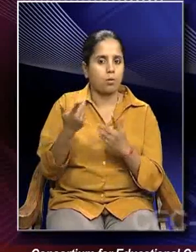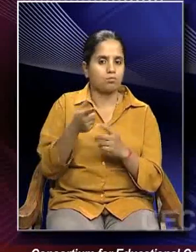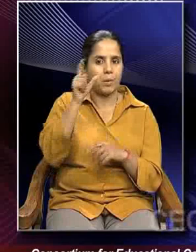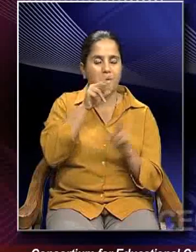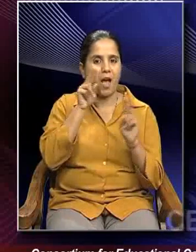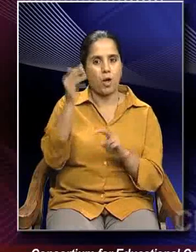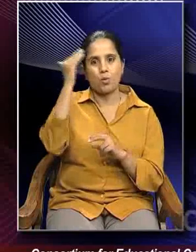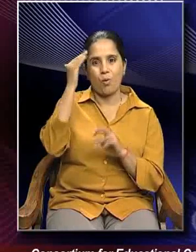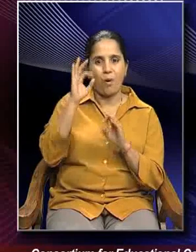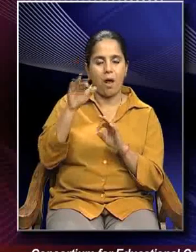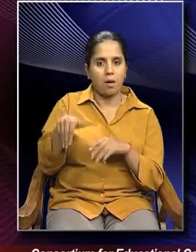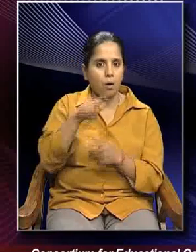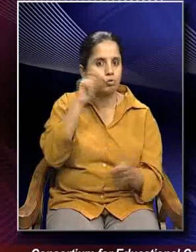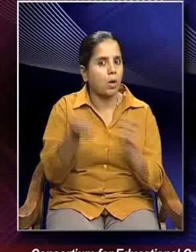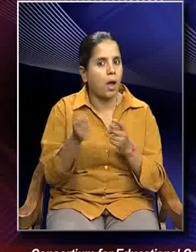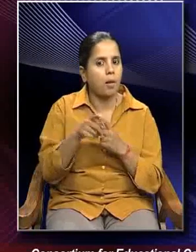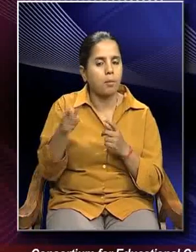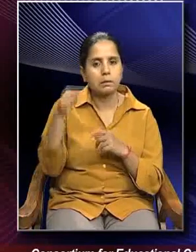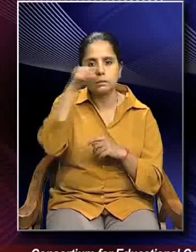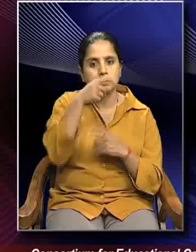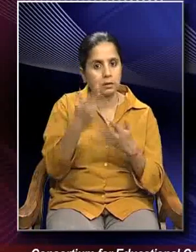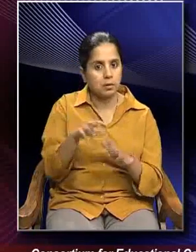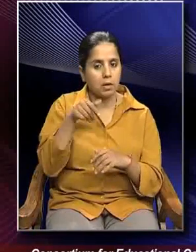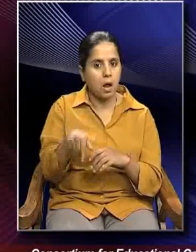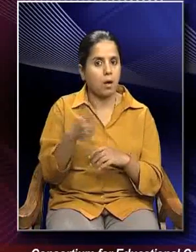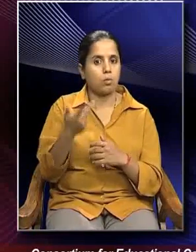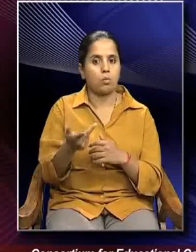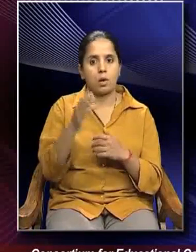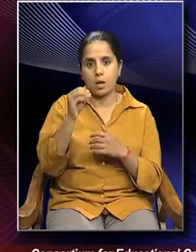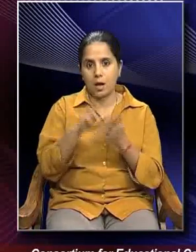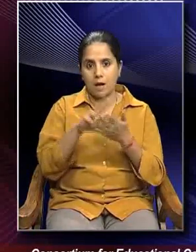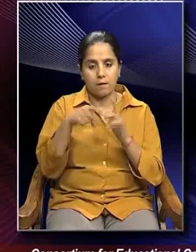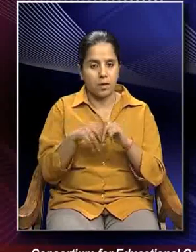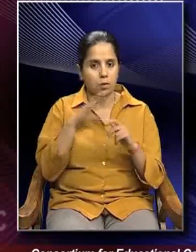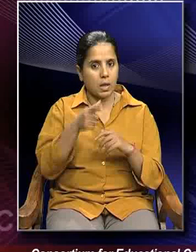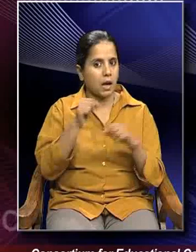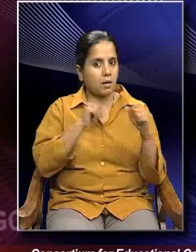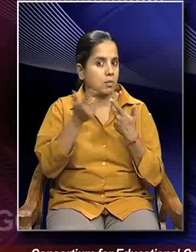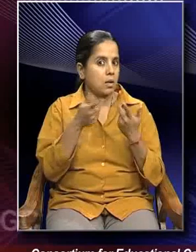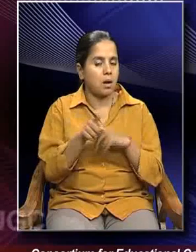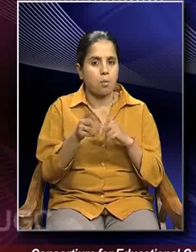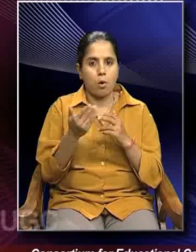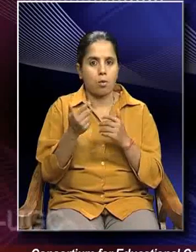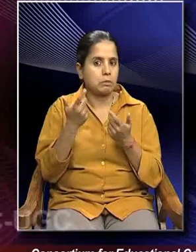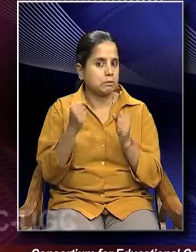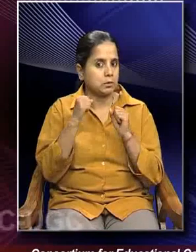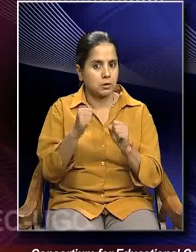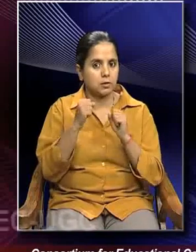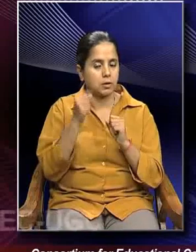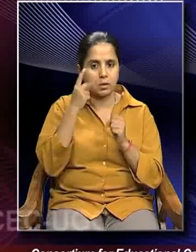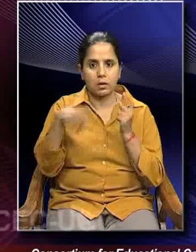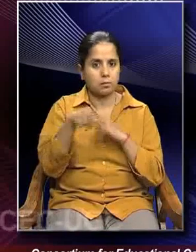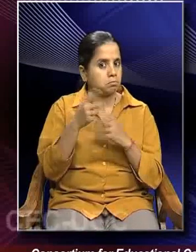And unlike law, convention is not exercised through a special